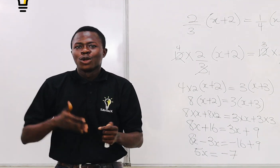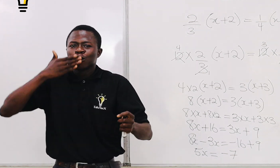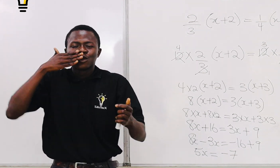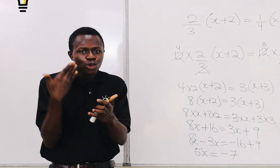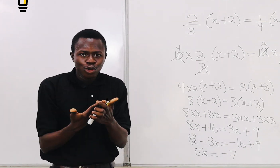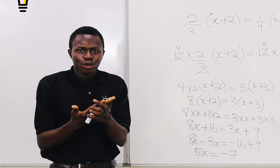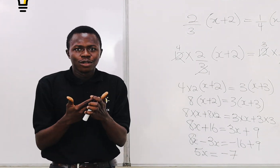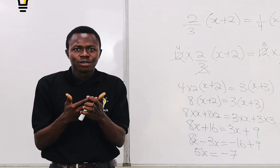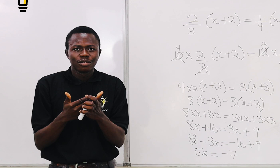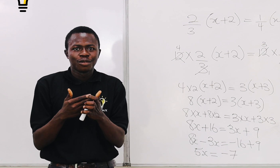Good.